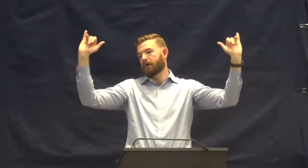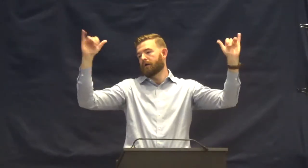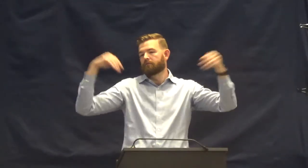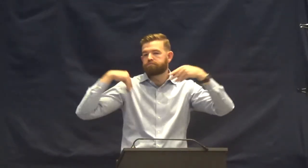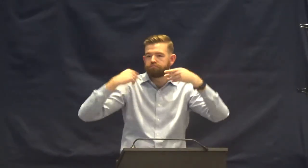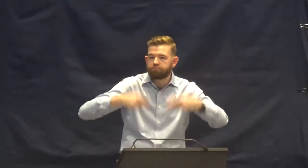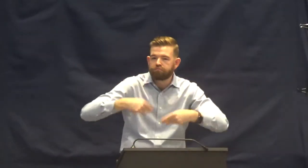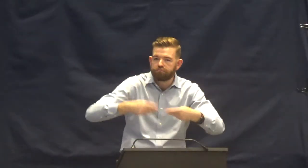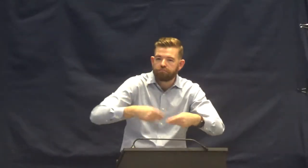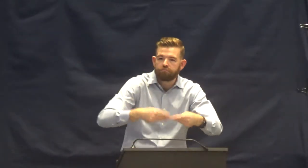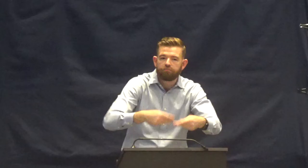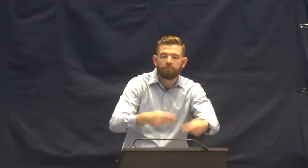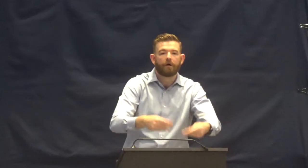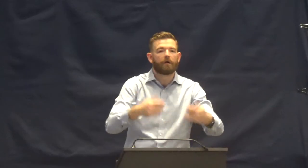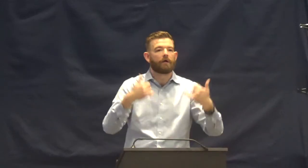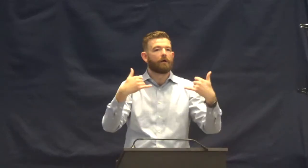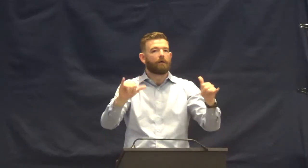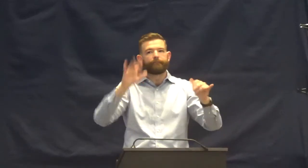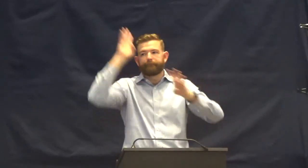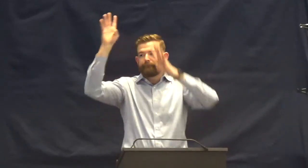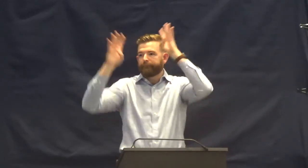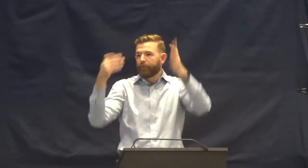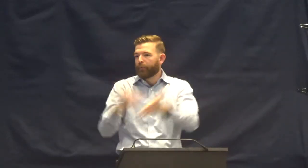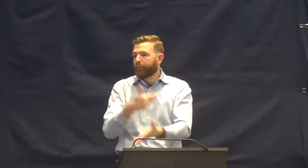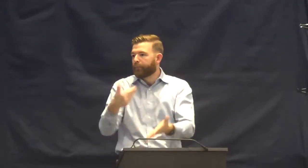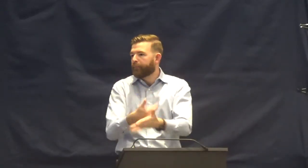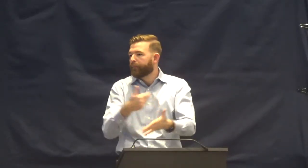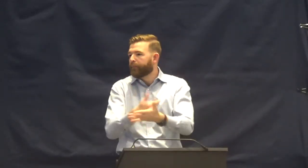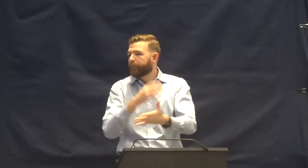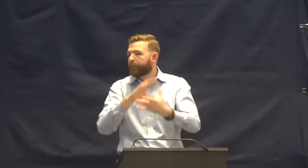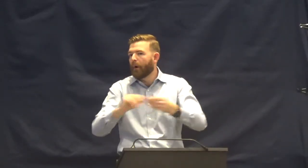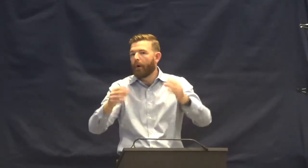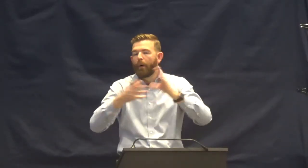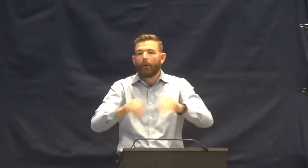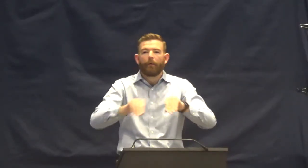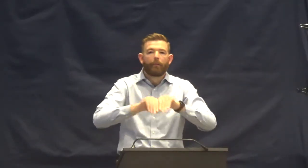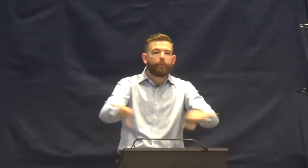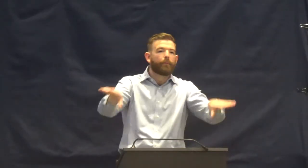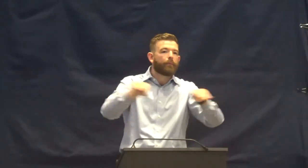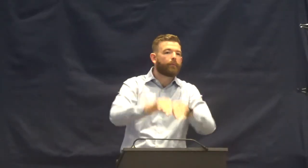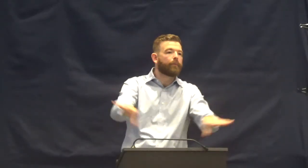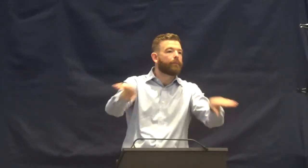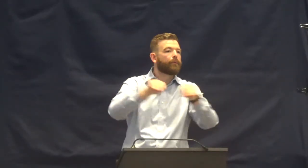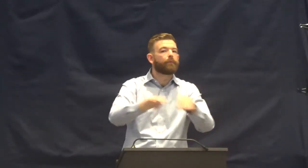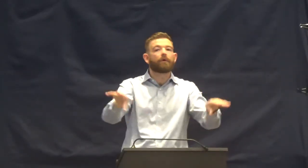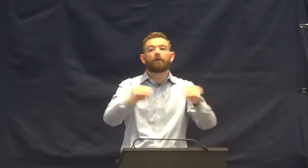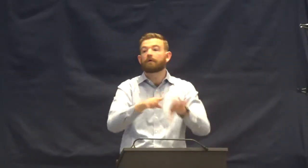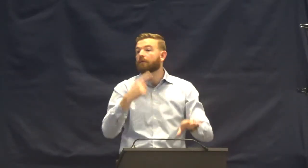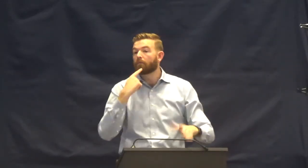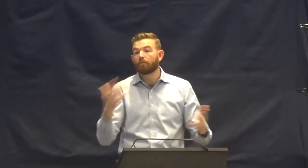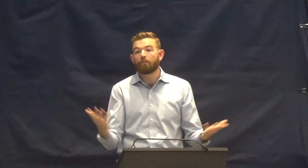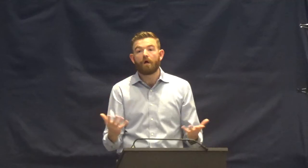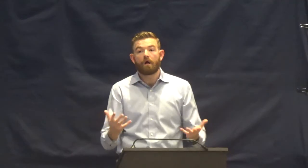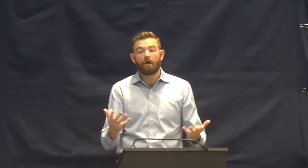And now, the world stories are still being passed down the same way as they always have been.